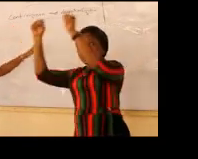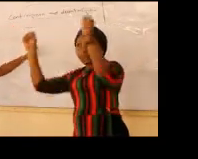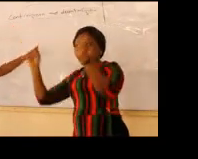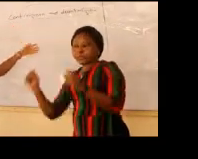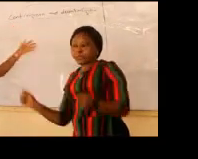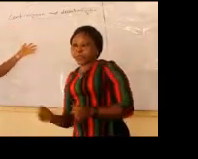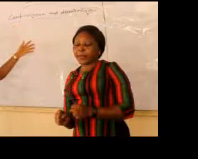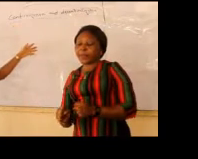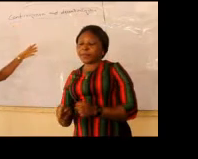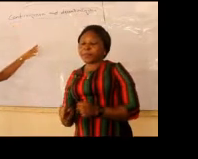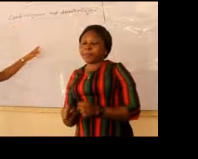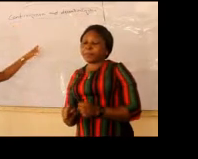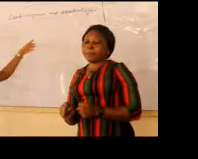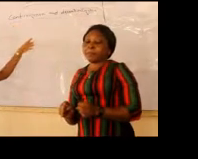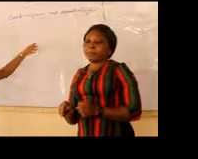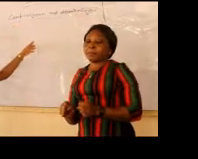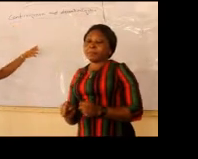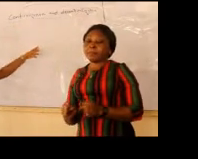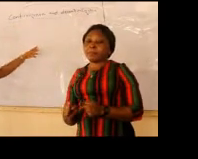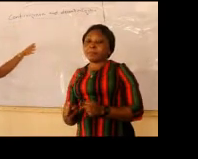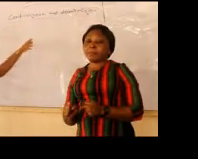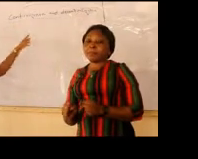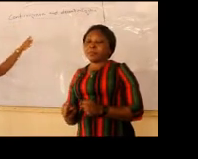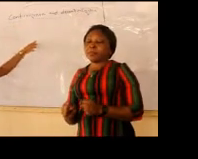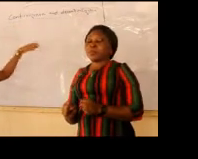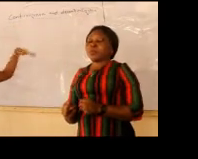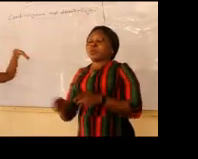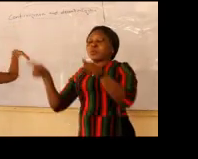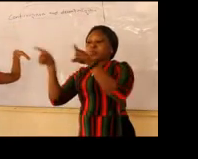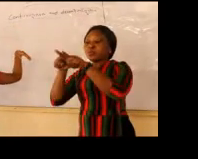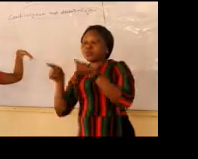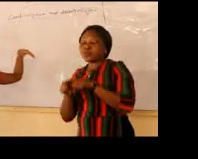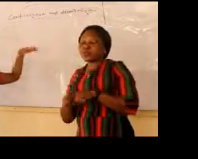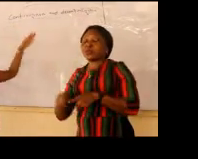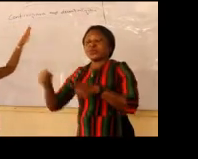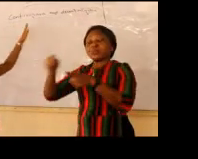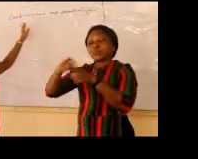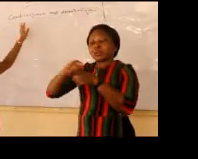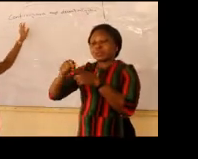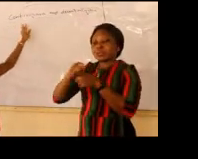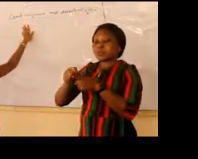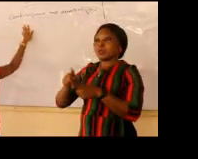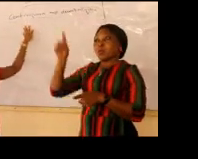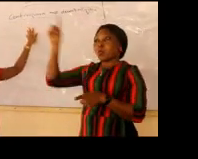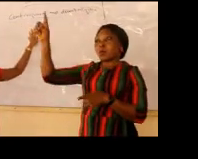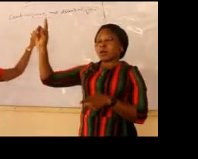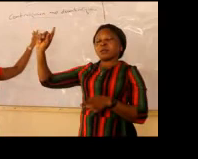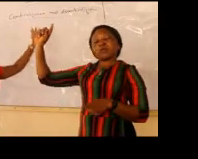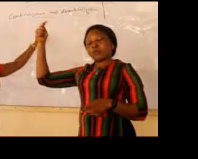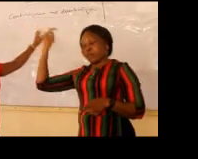other way around is also practicing a unitary government. Now, examples